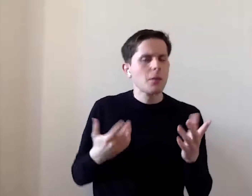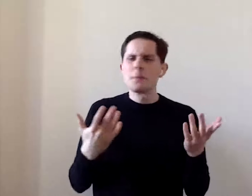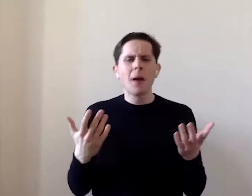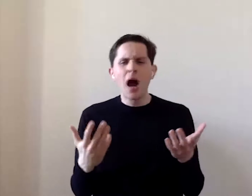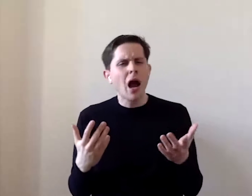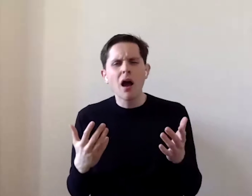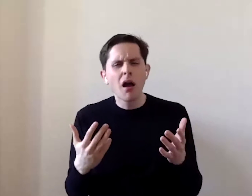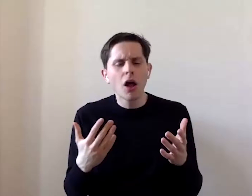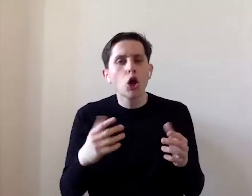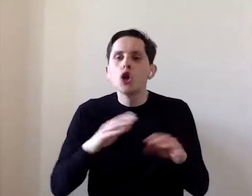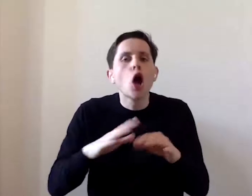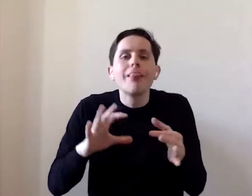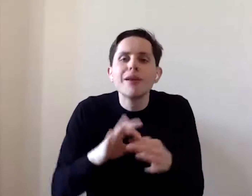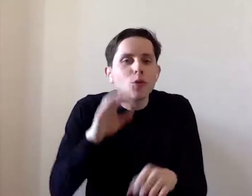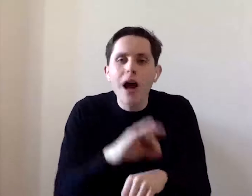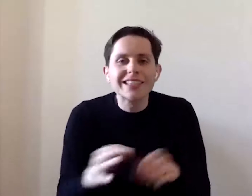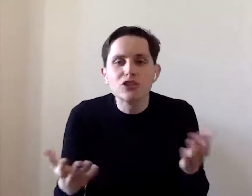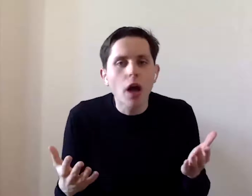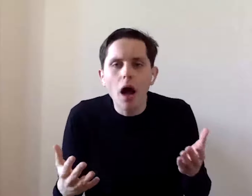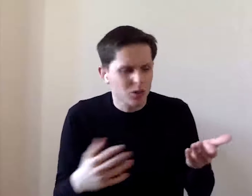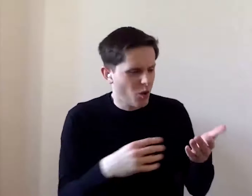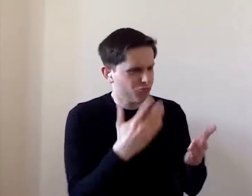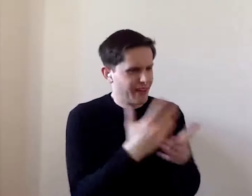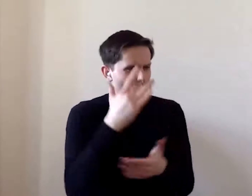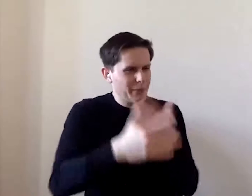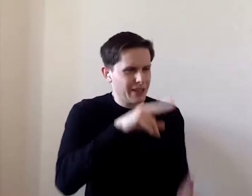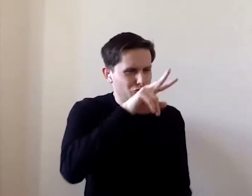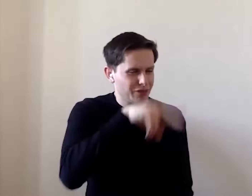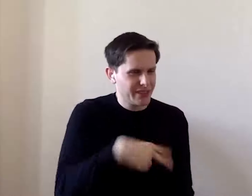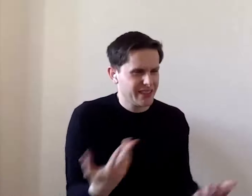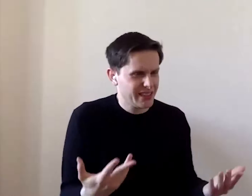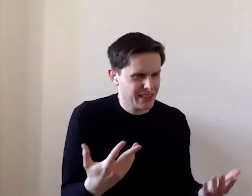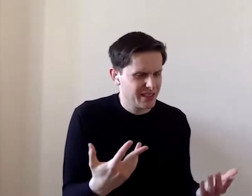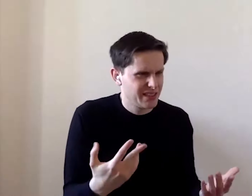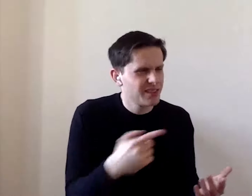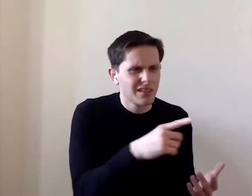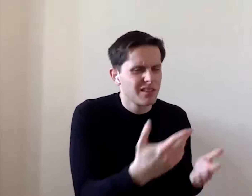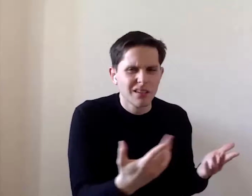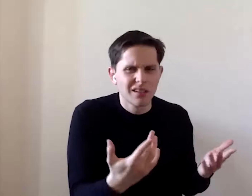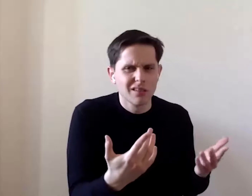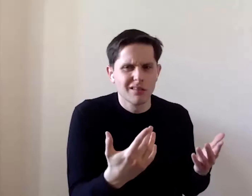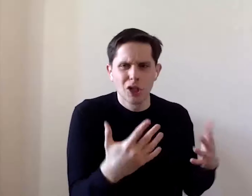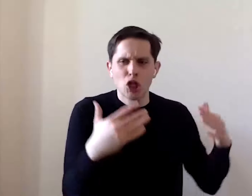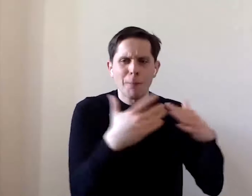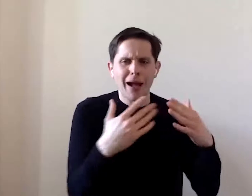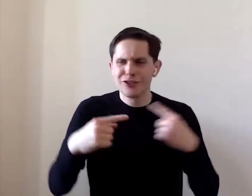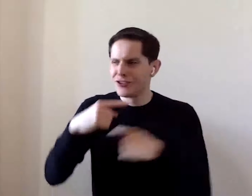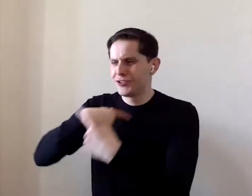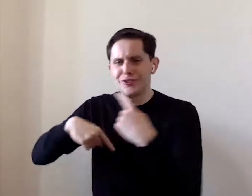in how to apply for disabled students allowance or things like this, with no specifics to architecture. And they're filled with these